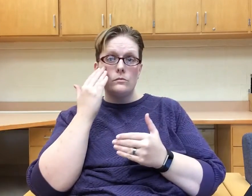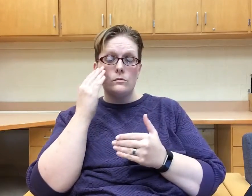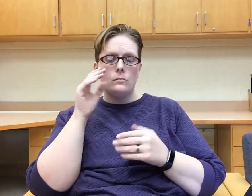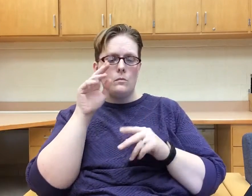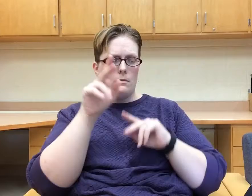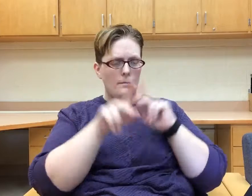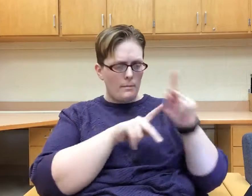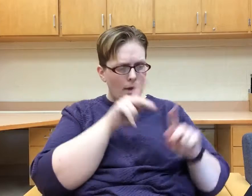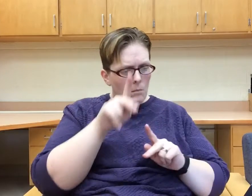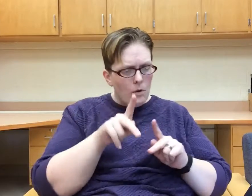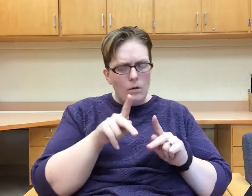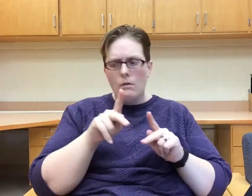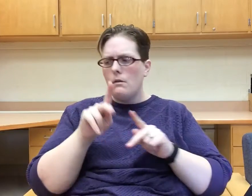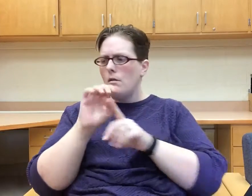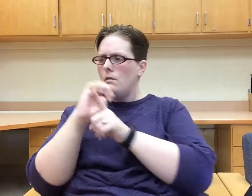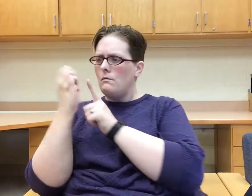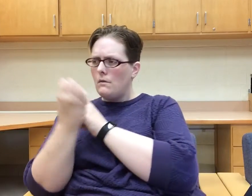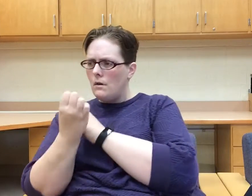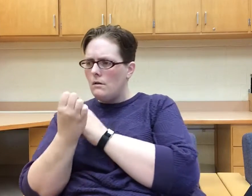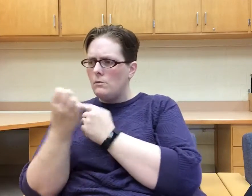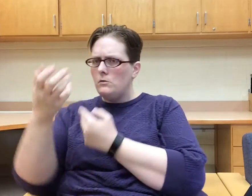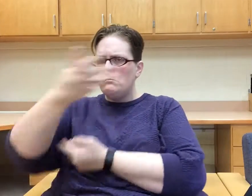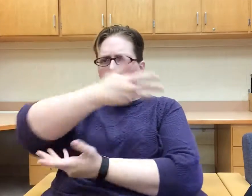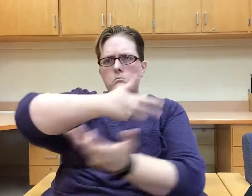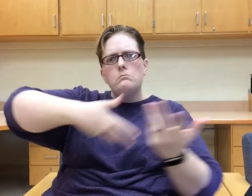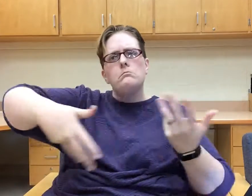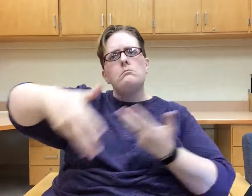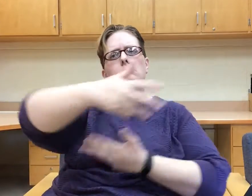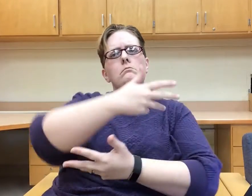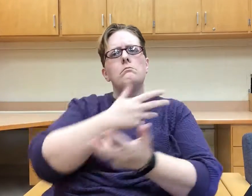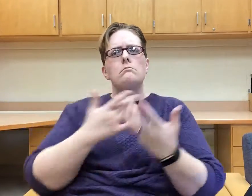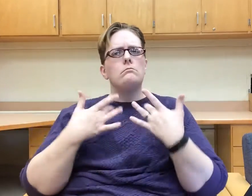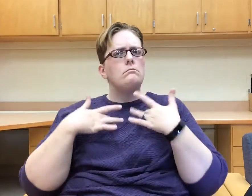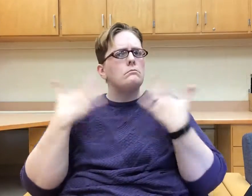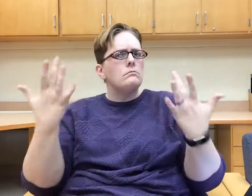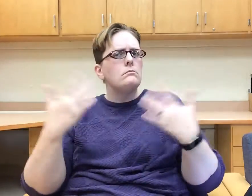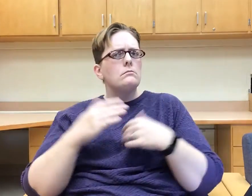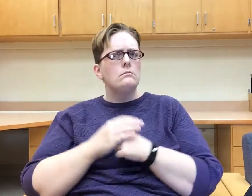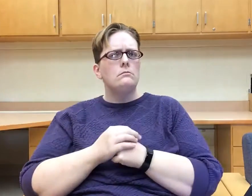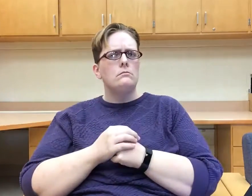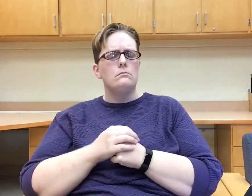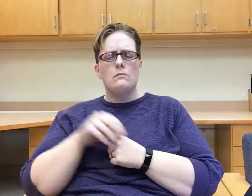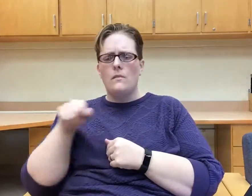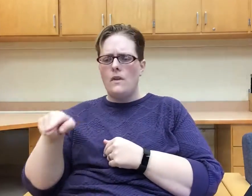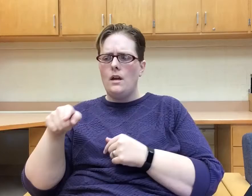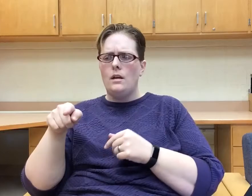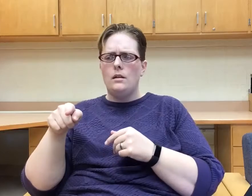Also, geographers want to know people and their environment. How are they connected to each